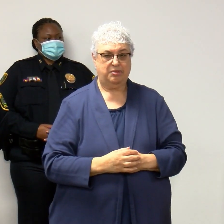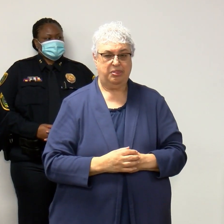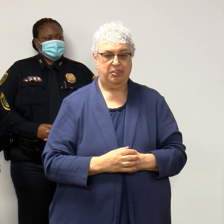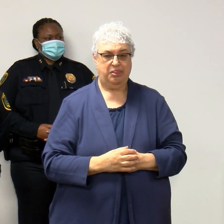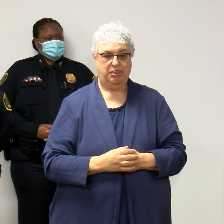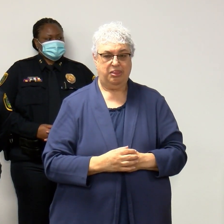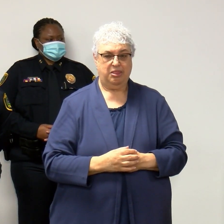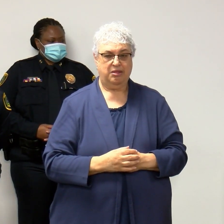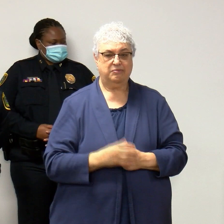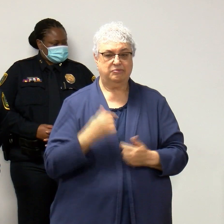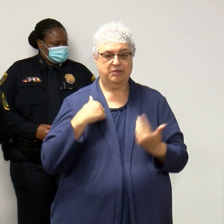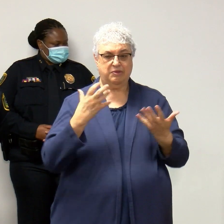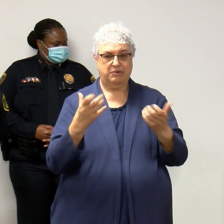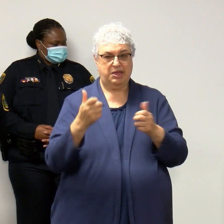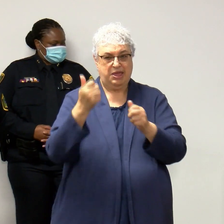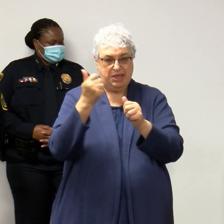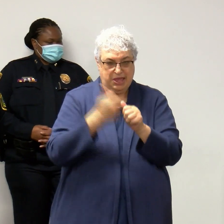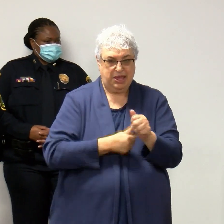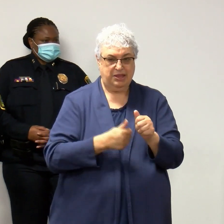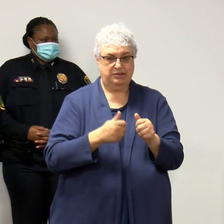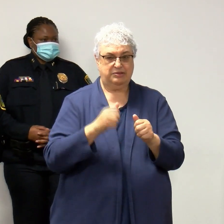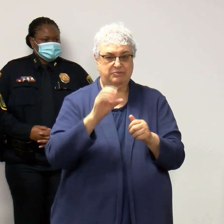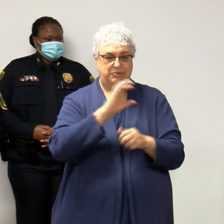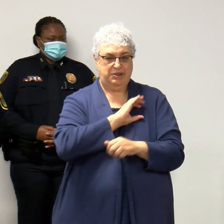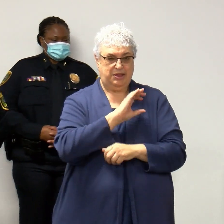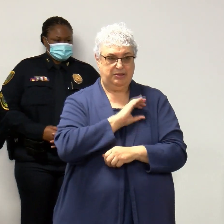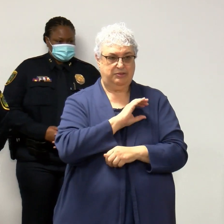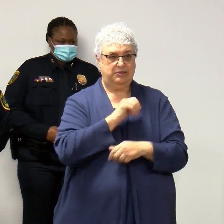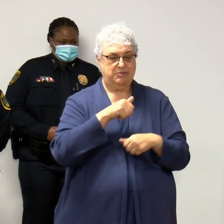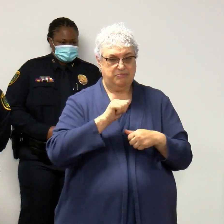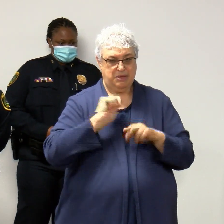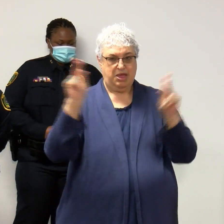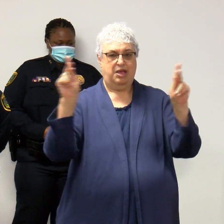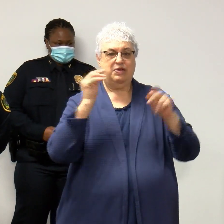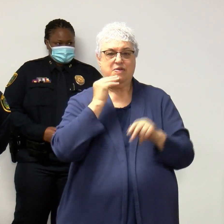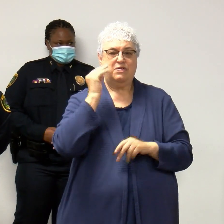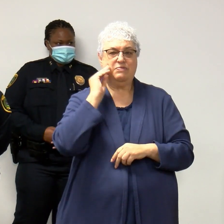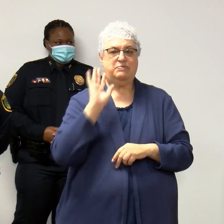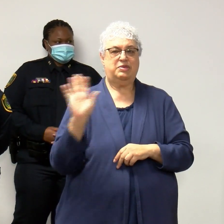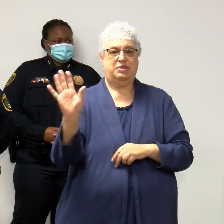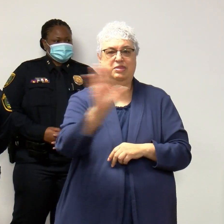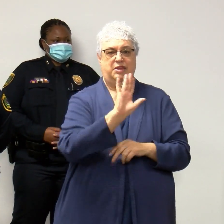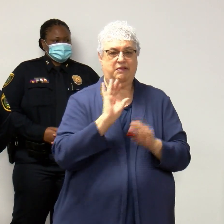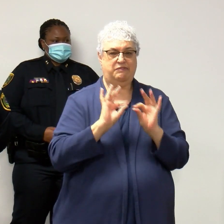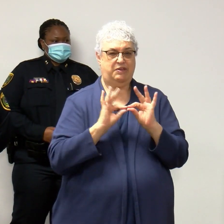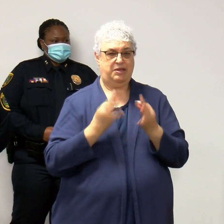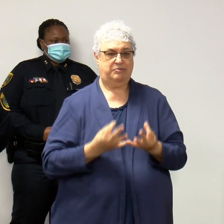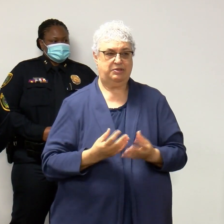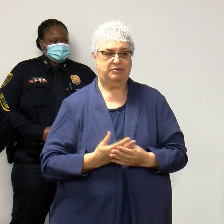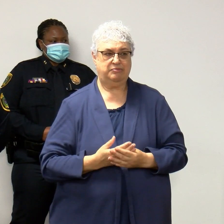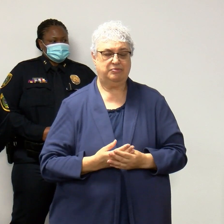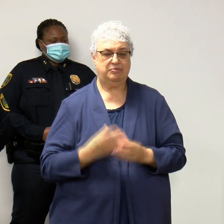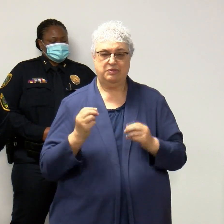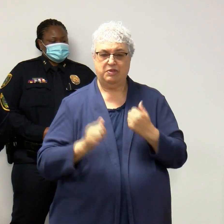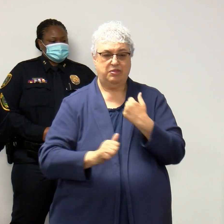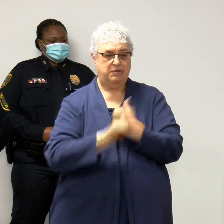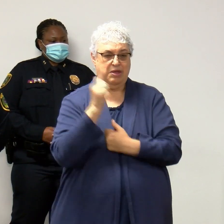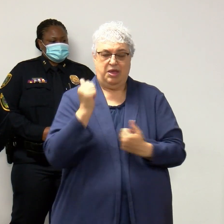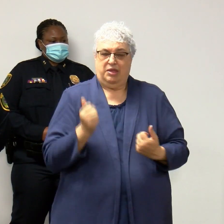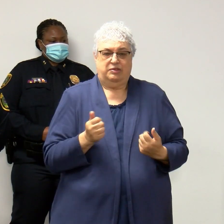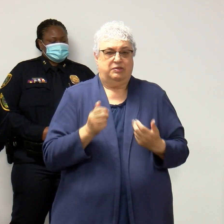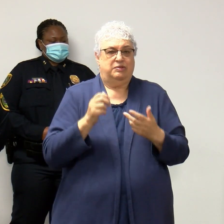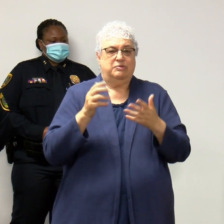day, I want each and every one of our police officers to return home to their families. There was no threat to the